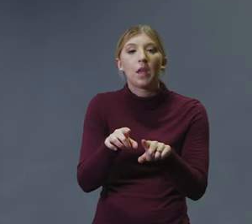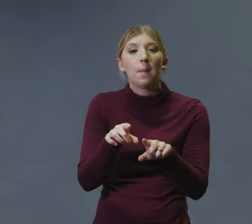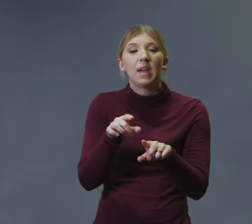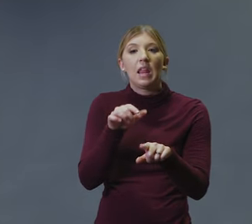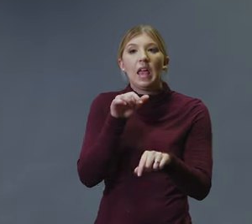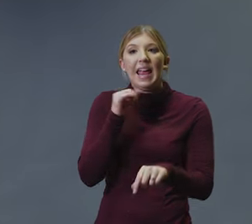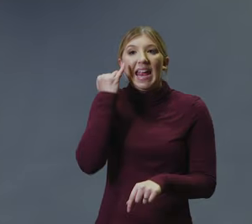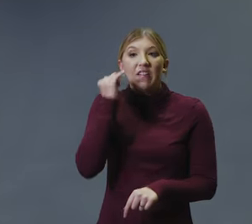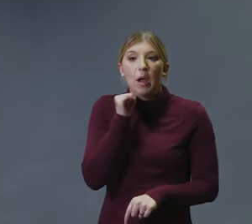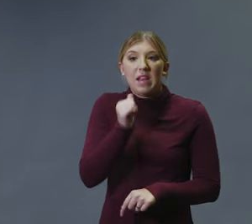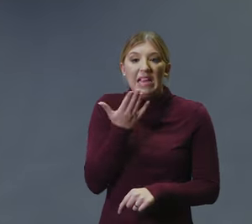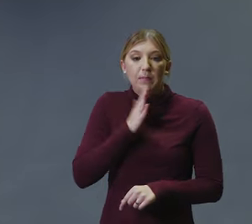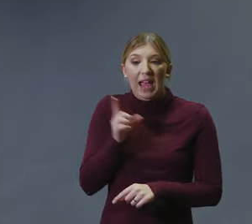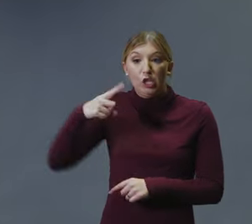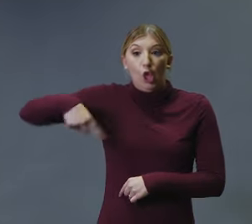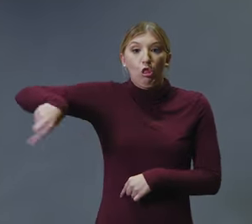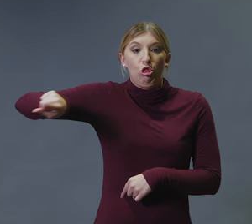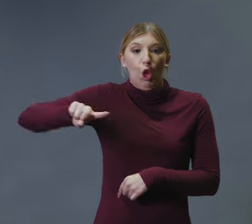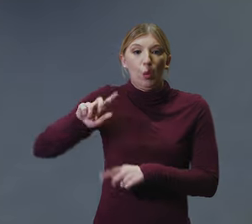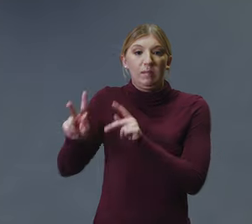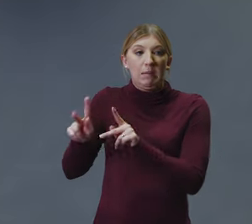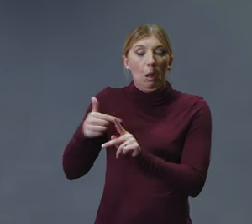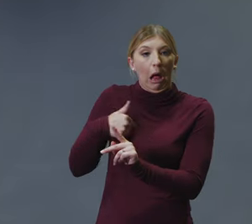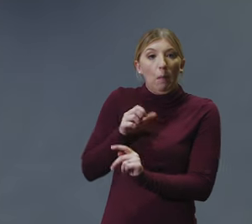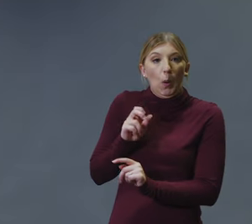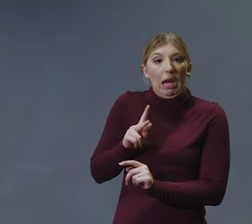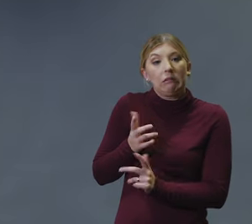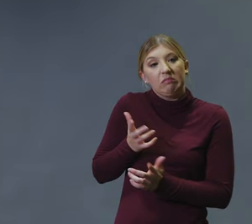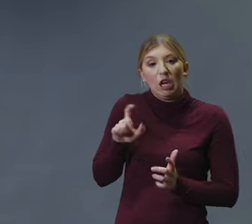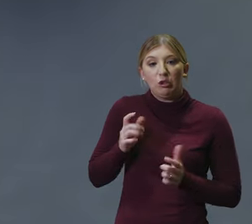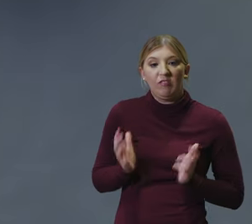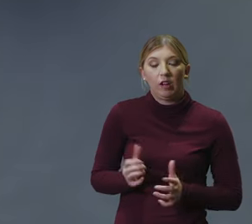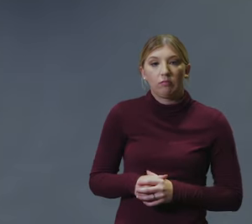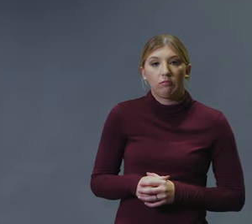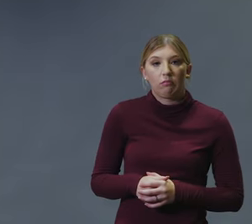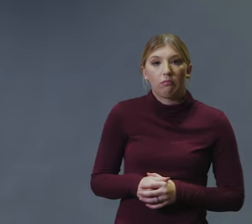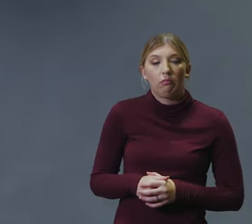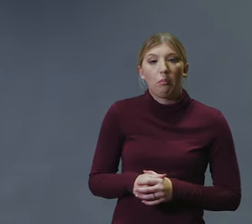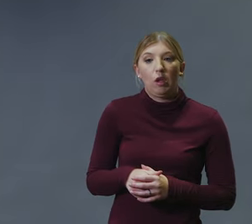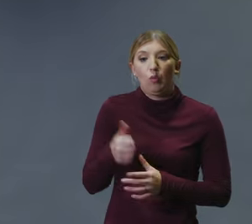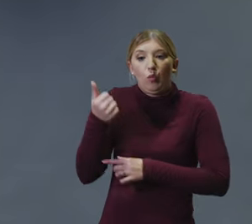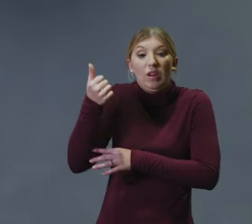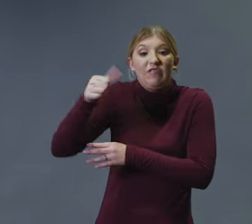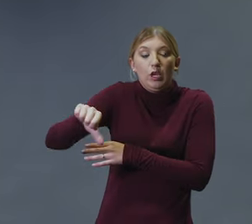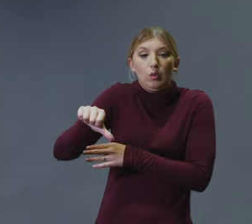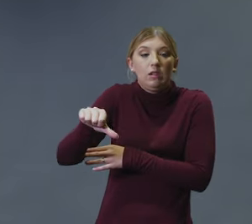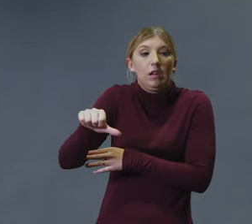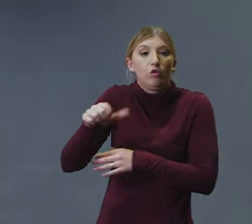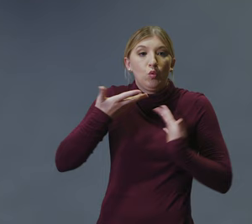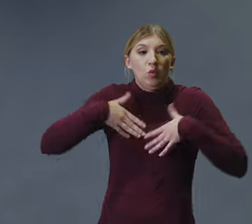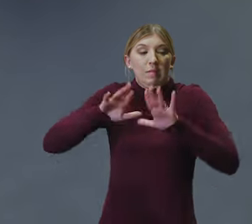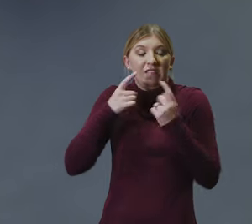not as bad as those people over there, well, then I'm okay. Listen, refusing to repent of